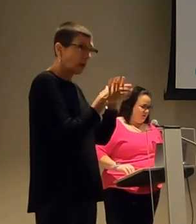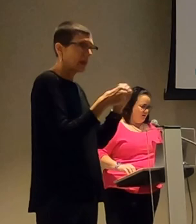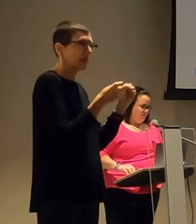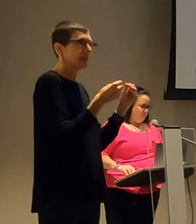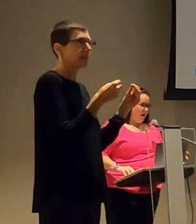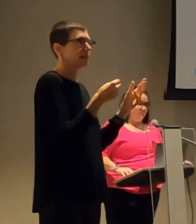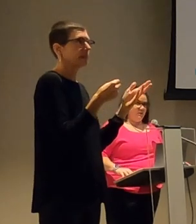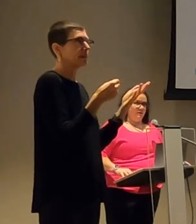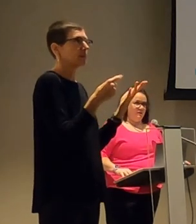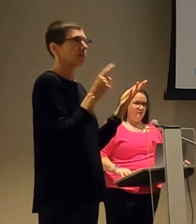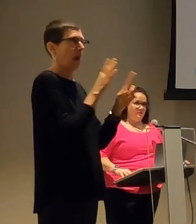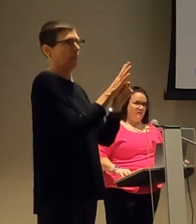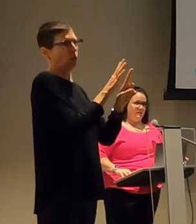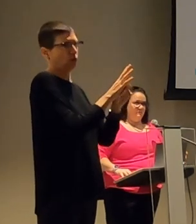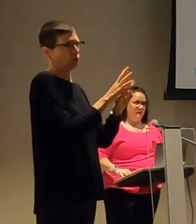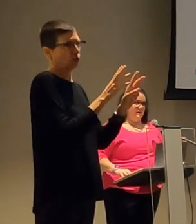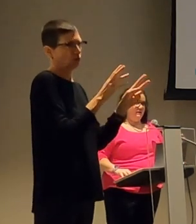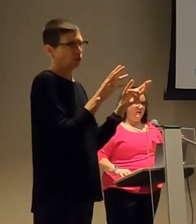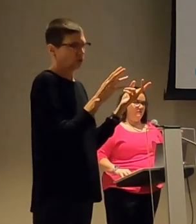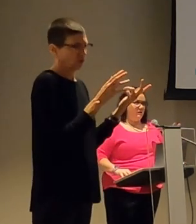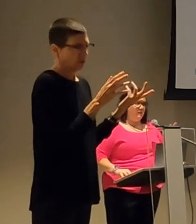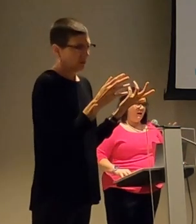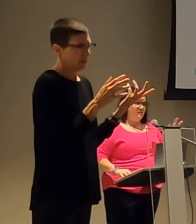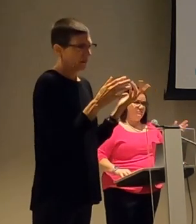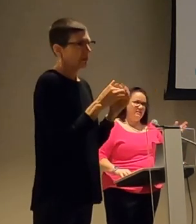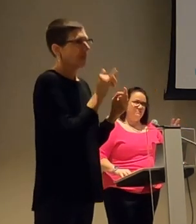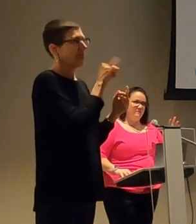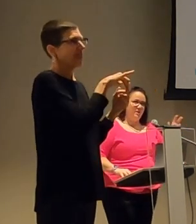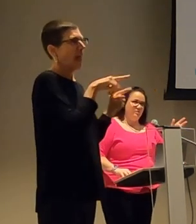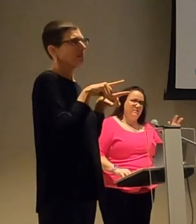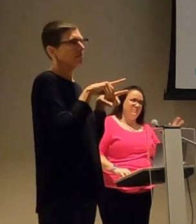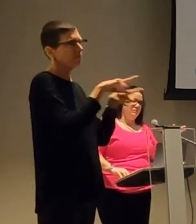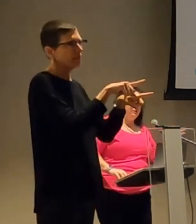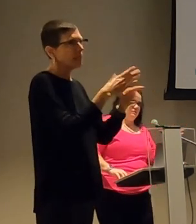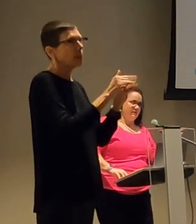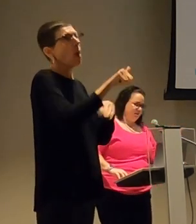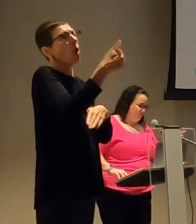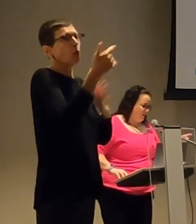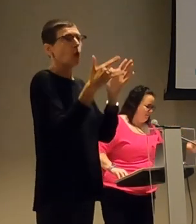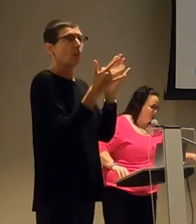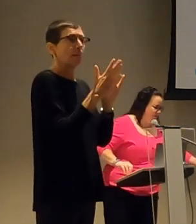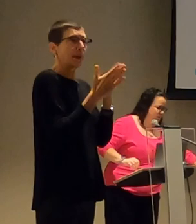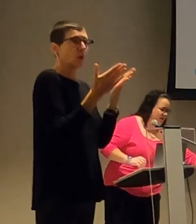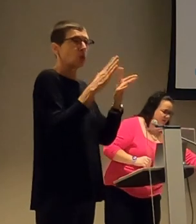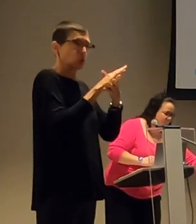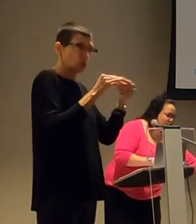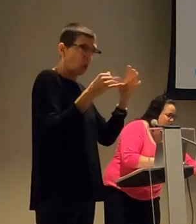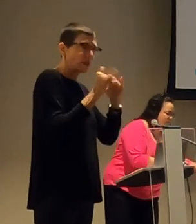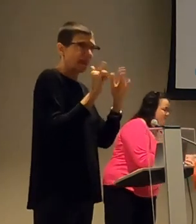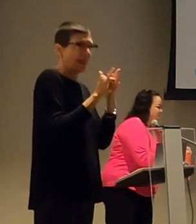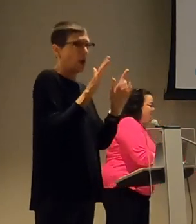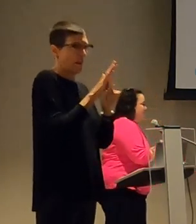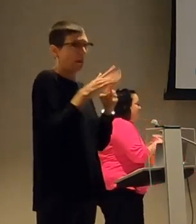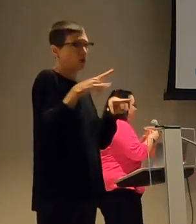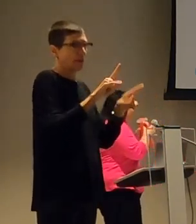is popular. And it aligns with some other biblical stories that are popular at the time.